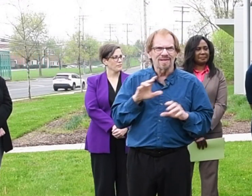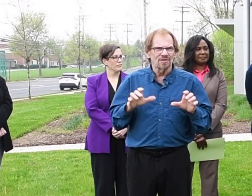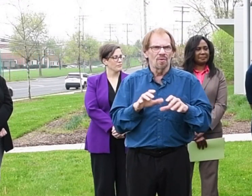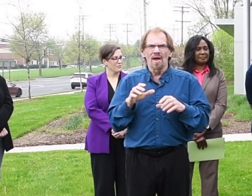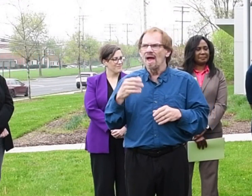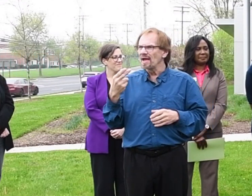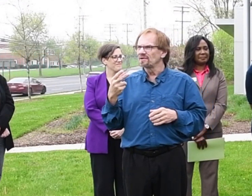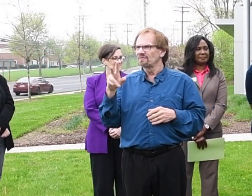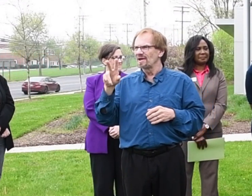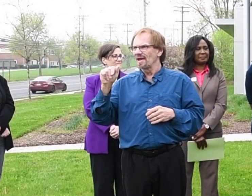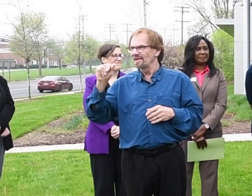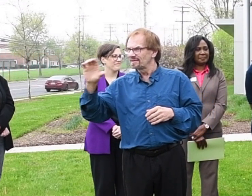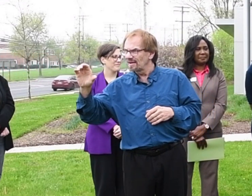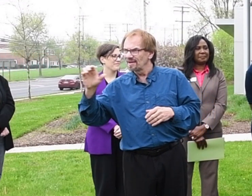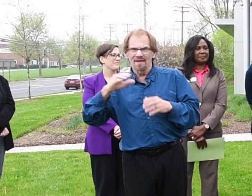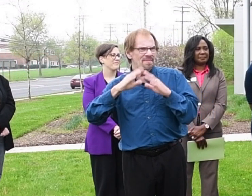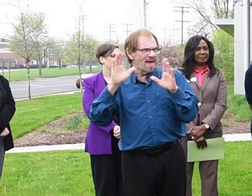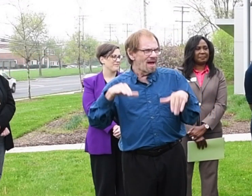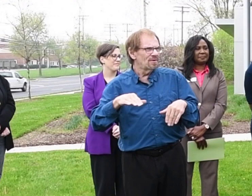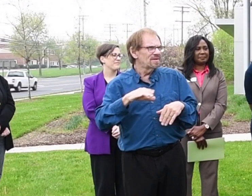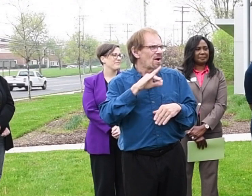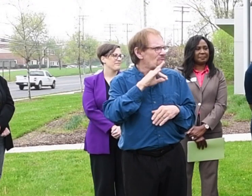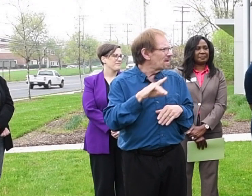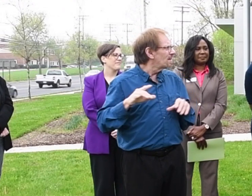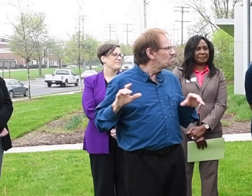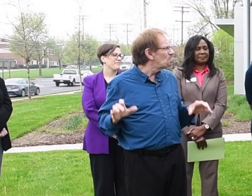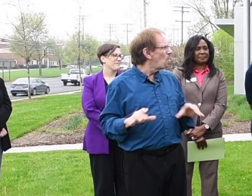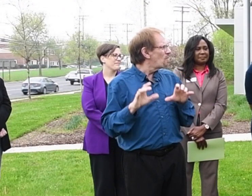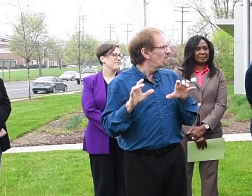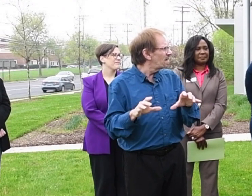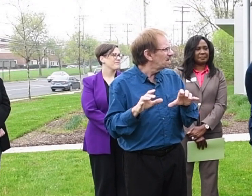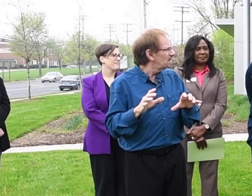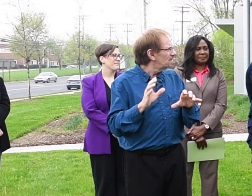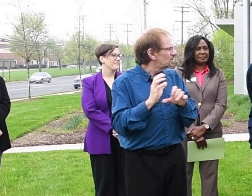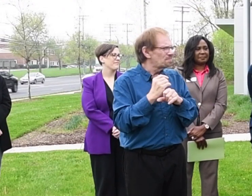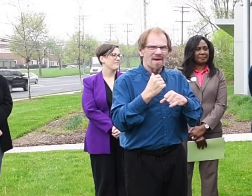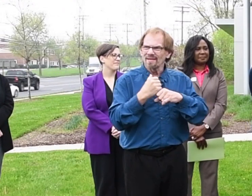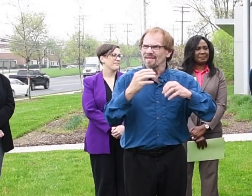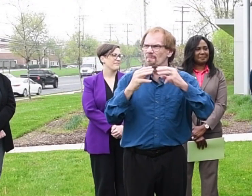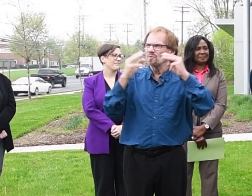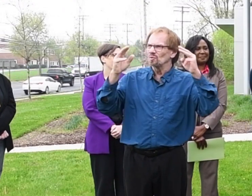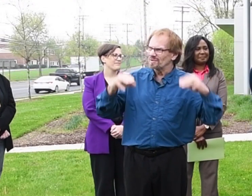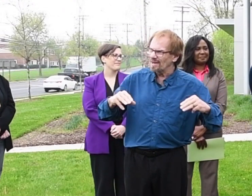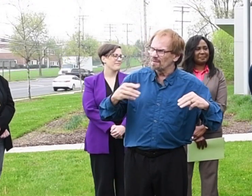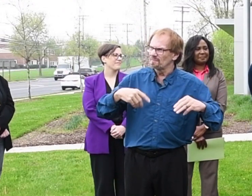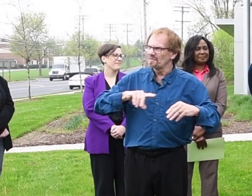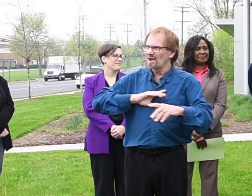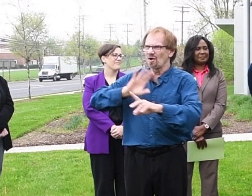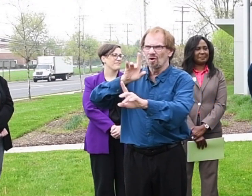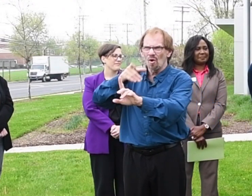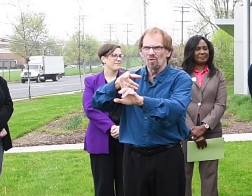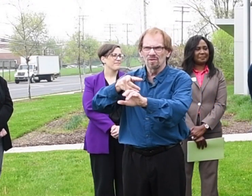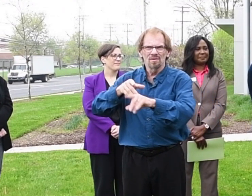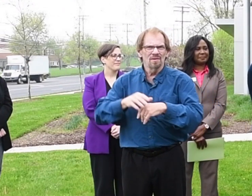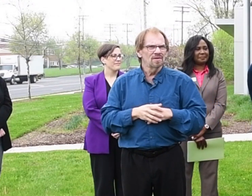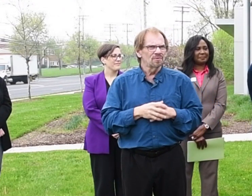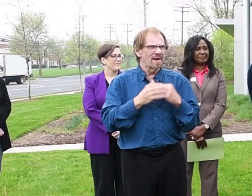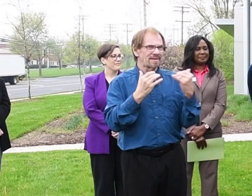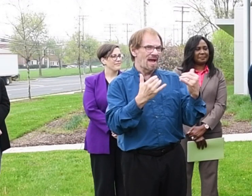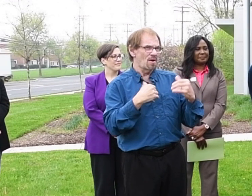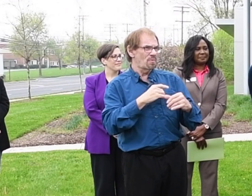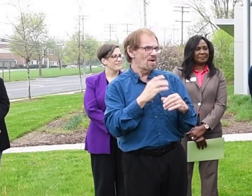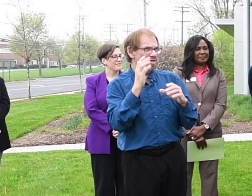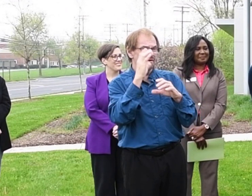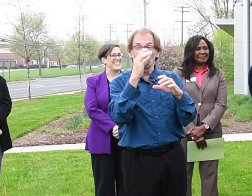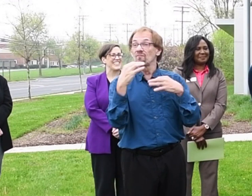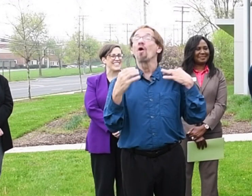HVAC into the house and really get us moving towards creating that museum that we want to create. So right now we are looking for